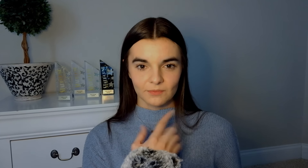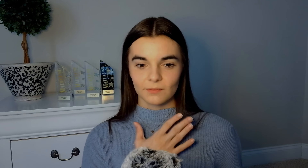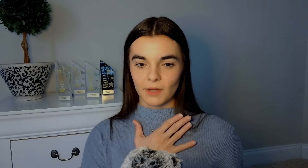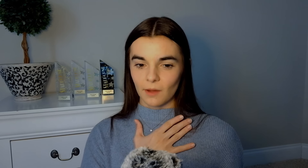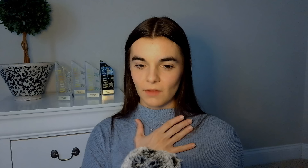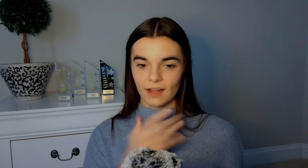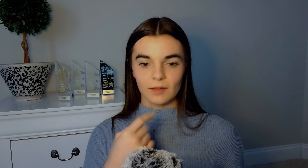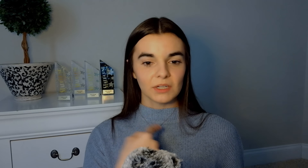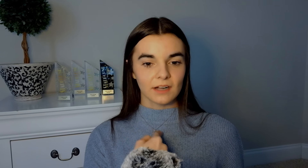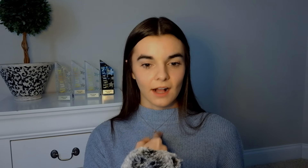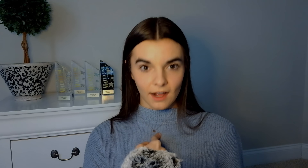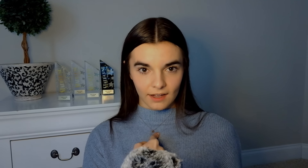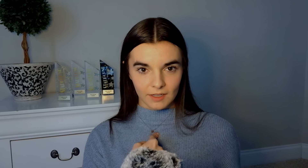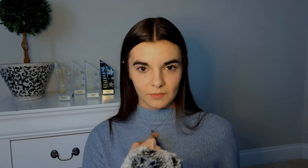not but I'm